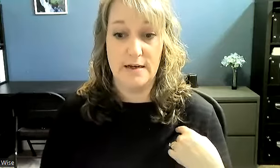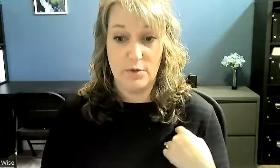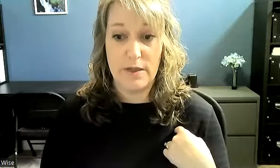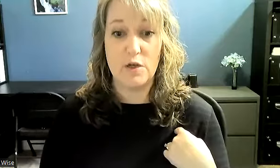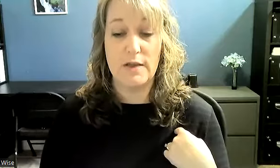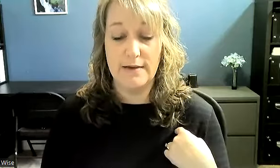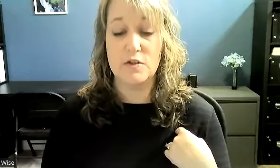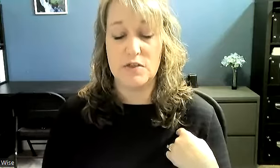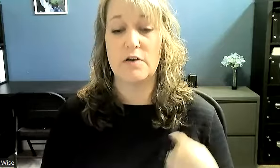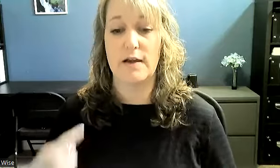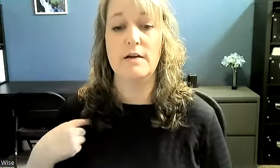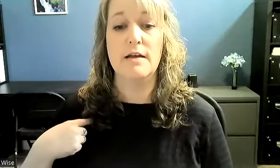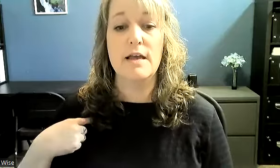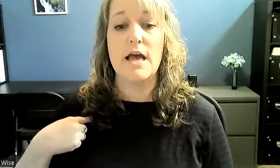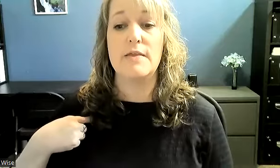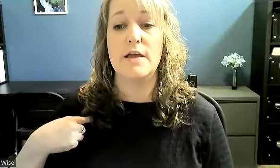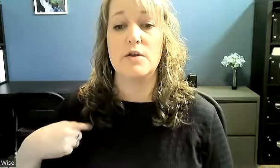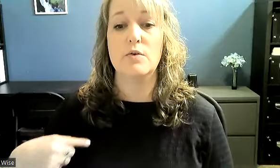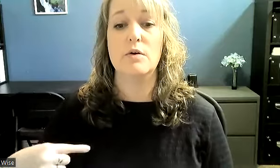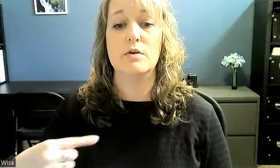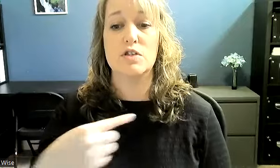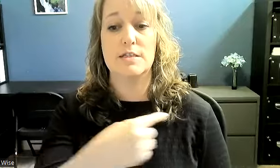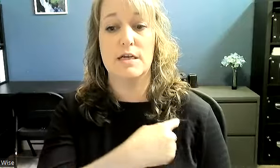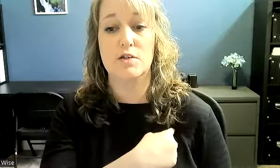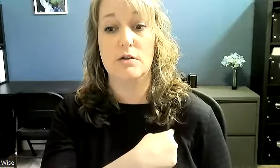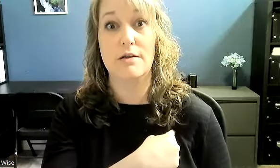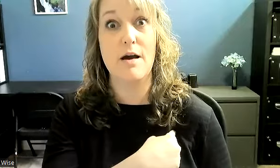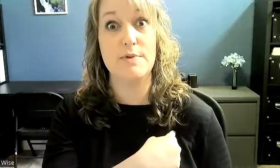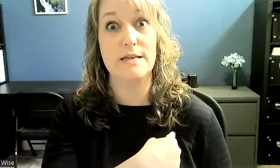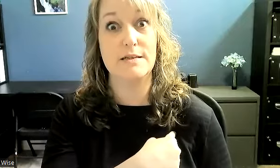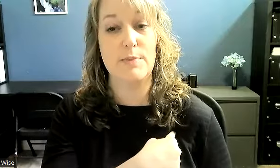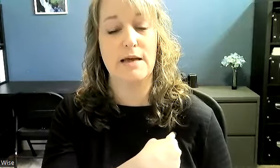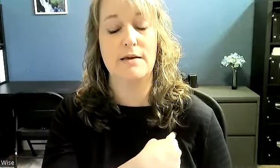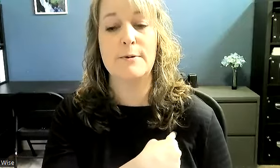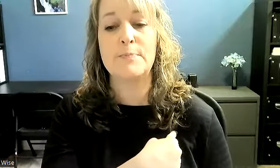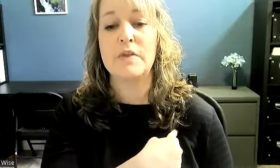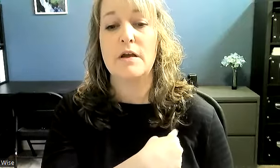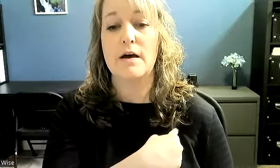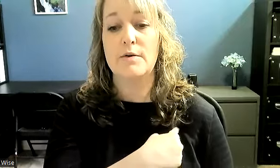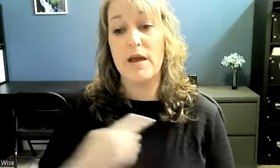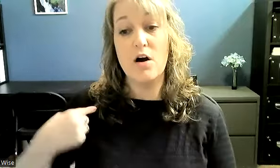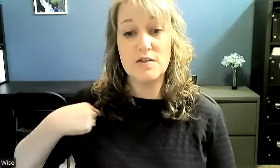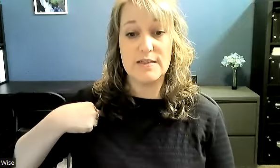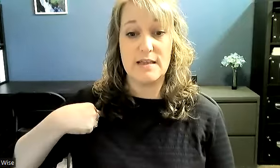it'll be your left. You start there, and then you just touch the opposite pec. You may also see